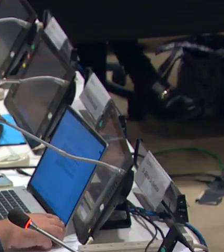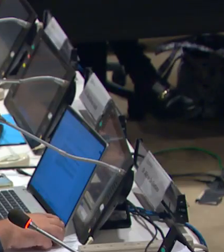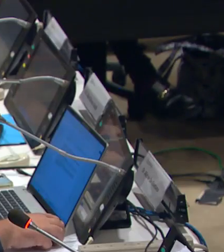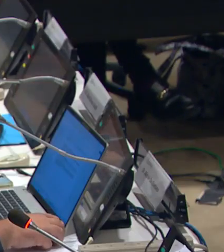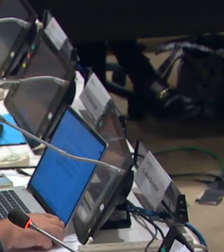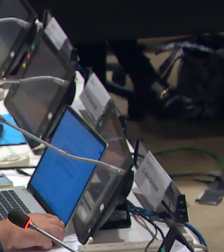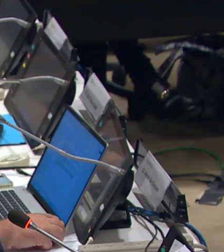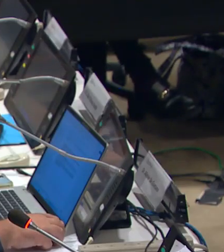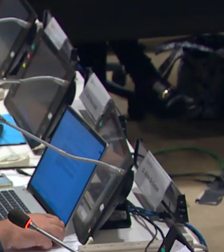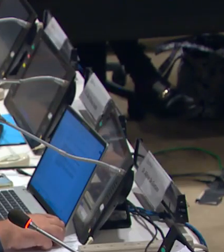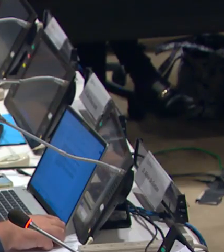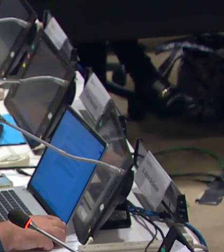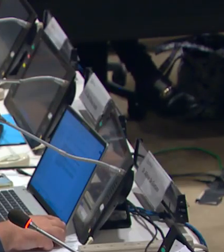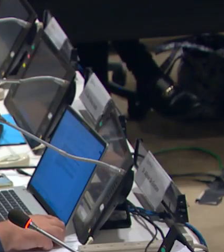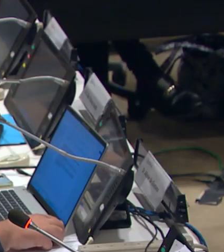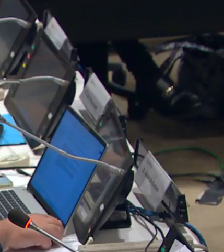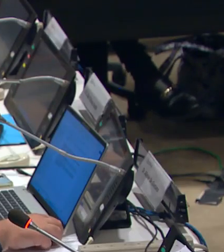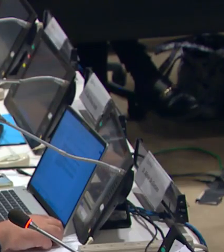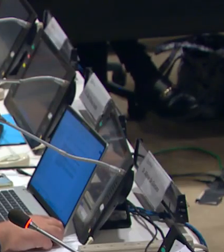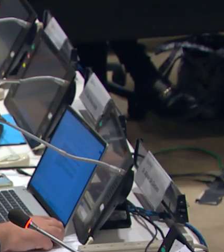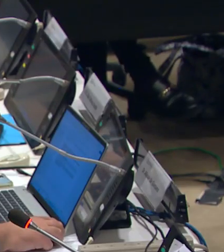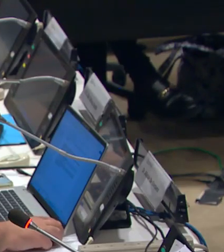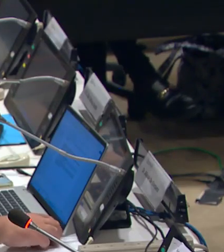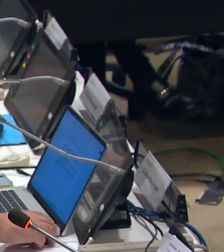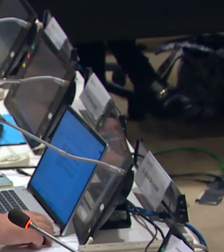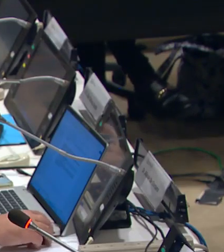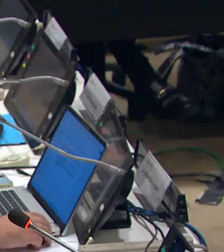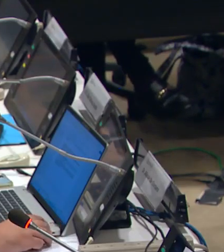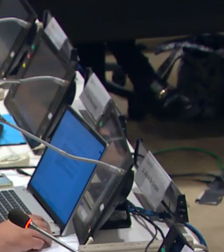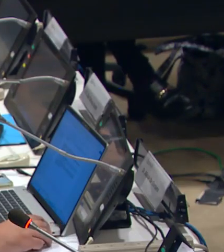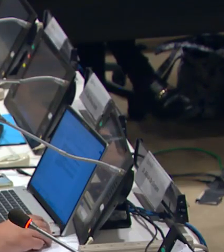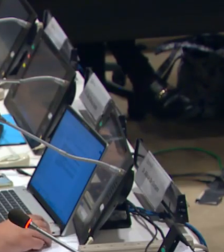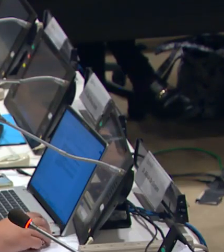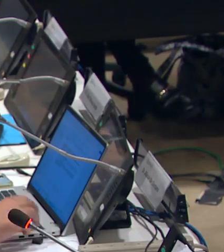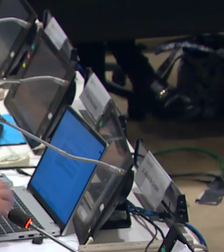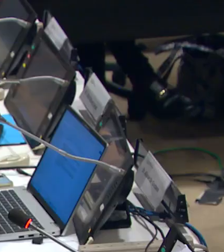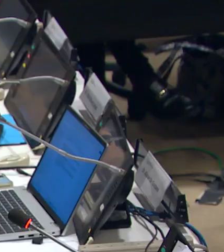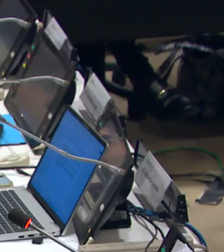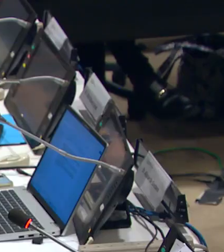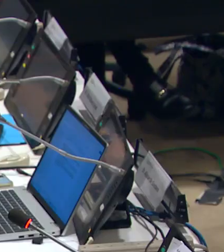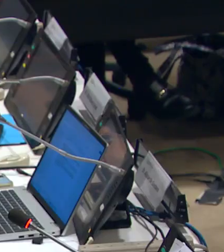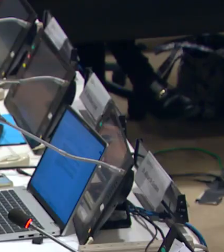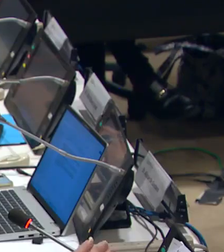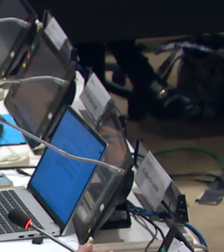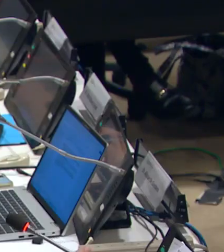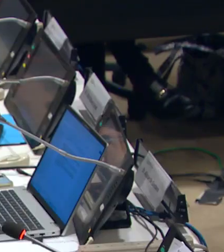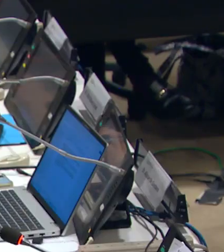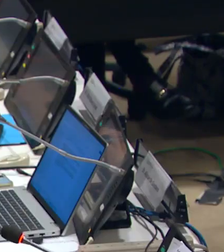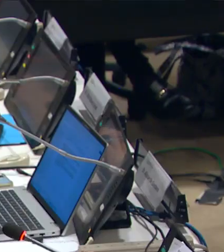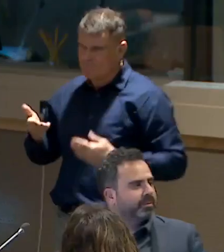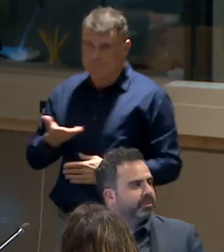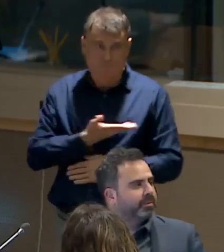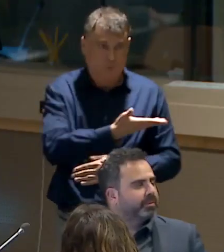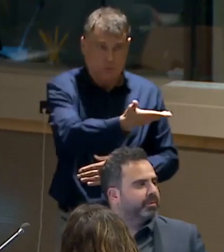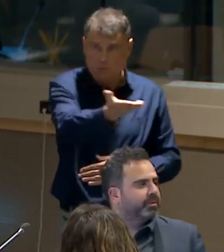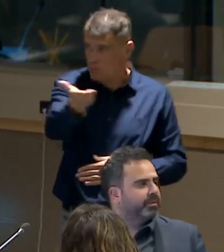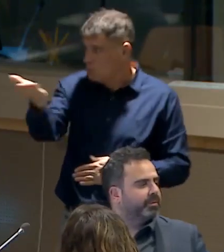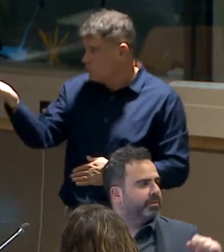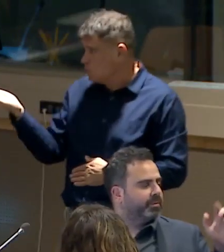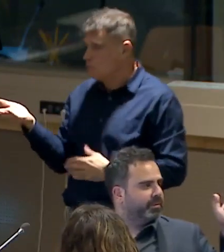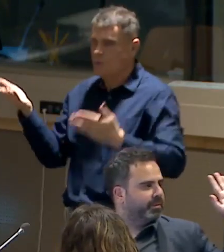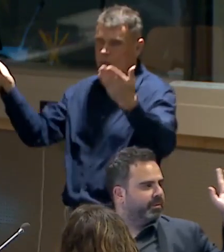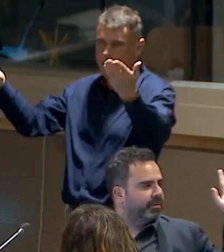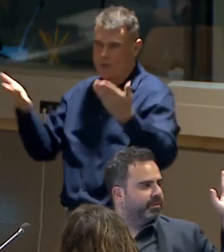Research Institute, I'd like to welcome all of you. For decades, the world has viewed autism primarily through the lens